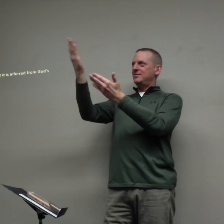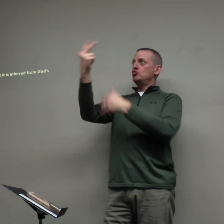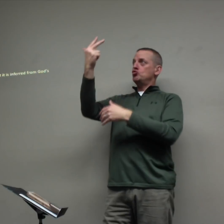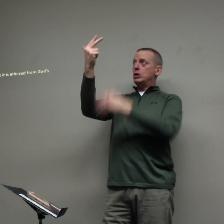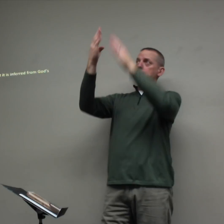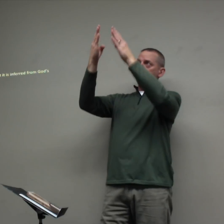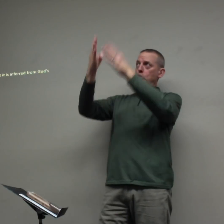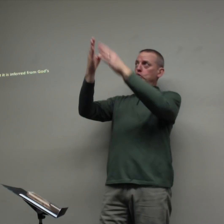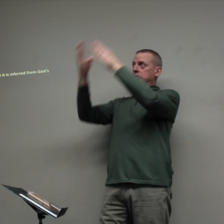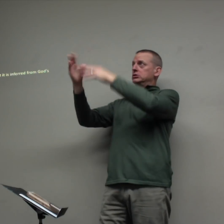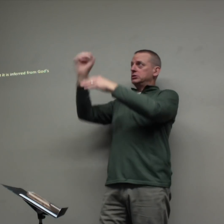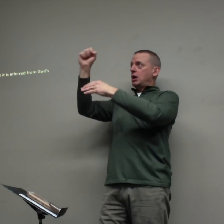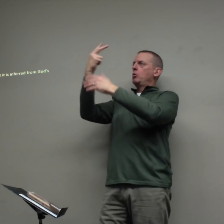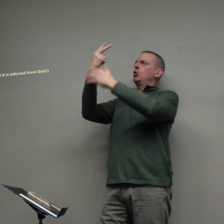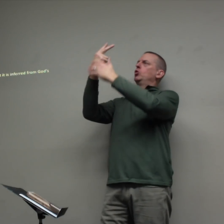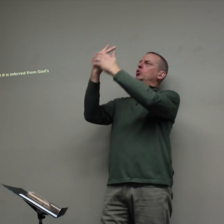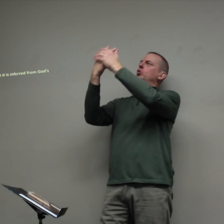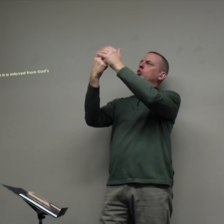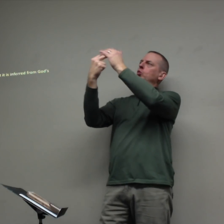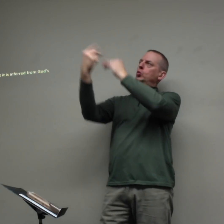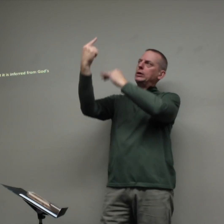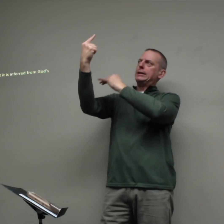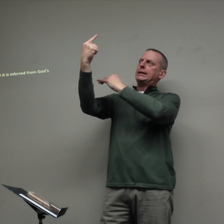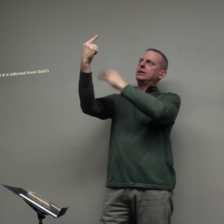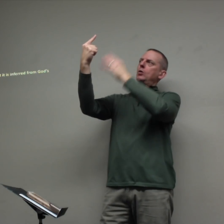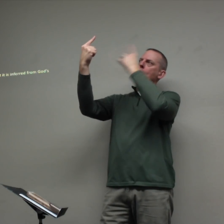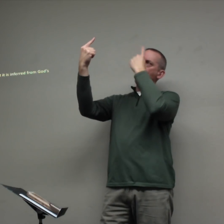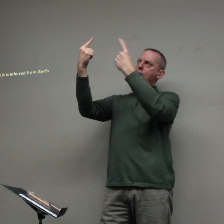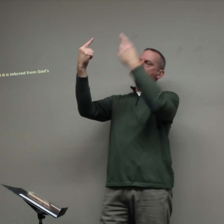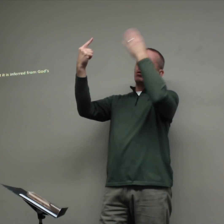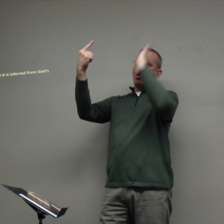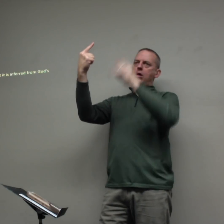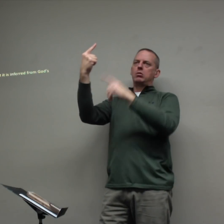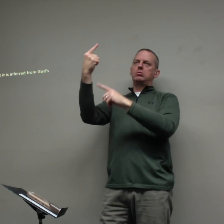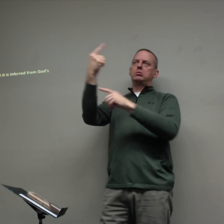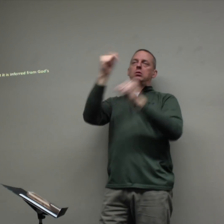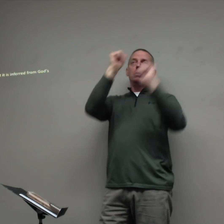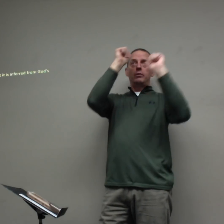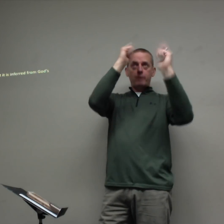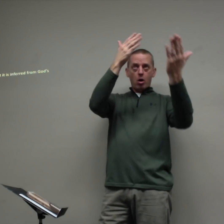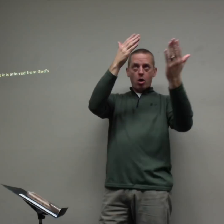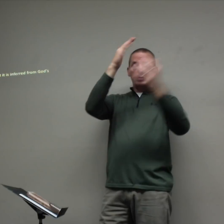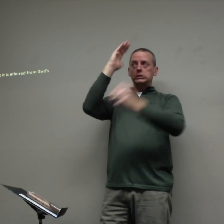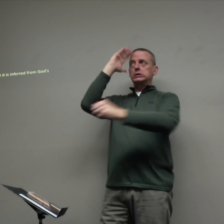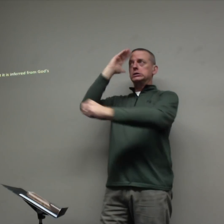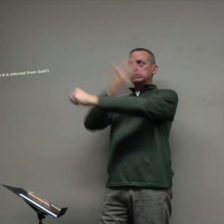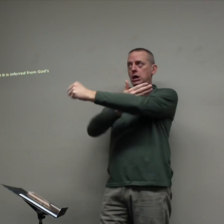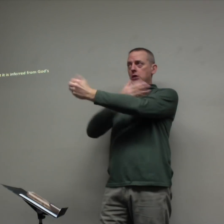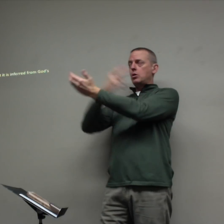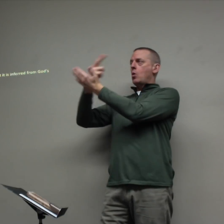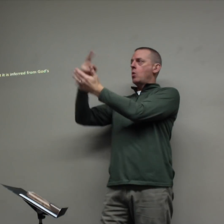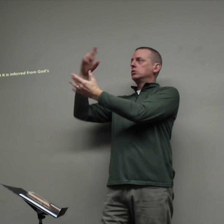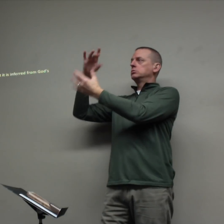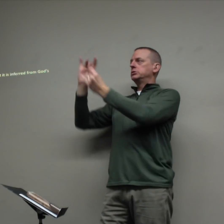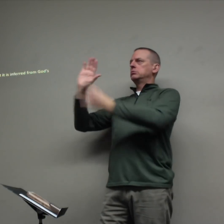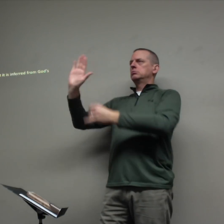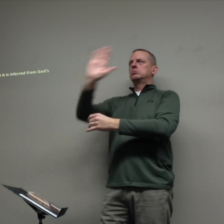God. There's three persons, but it's three in one. So it's equal to one God. Father, Son, and Holy